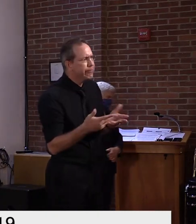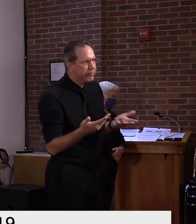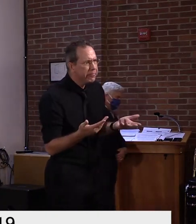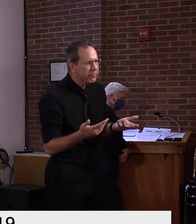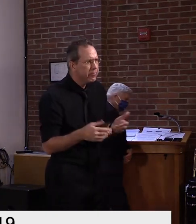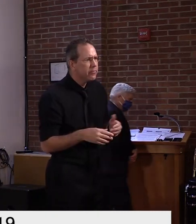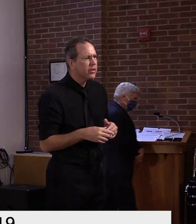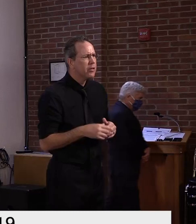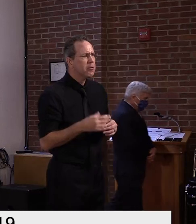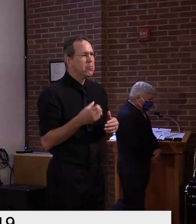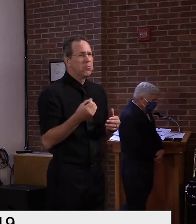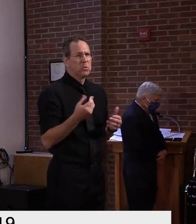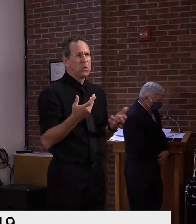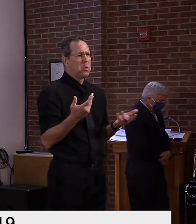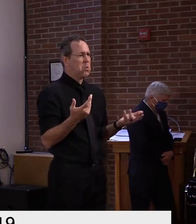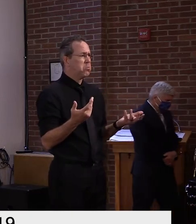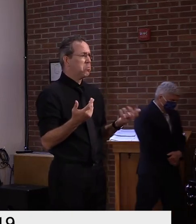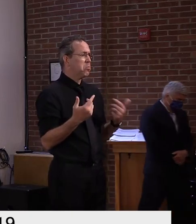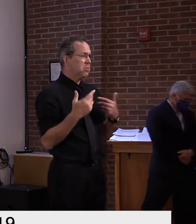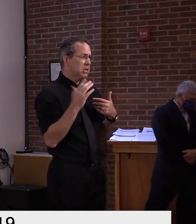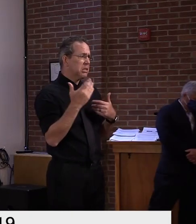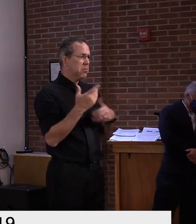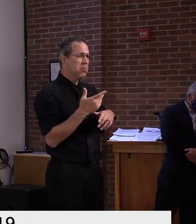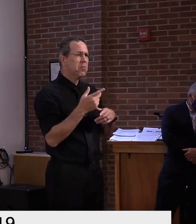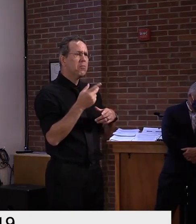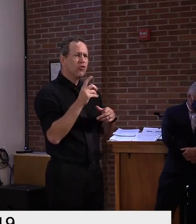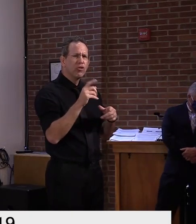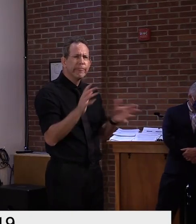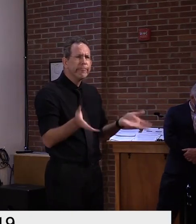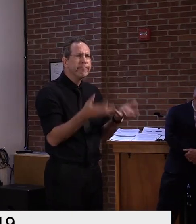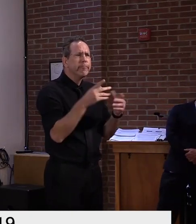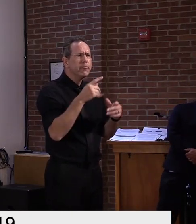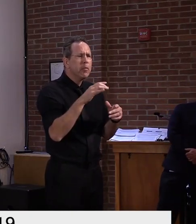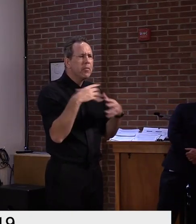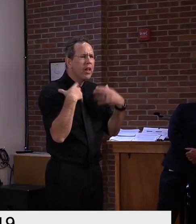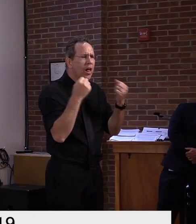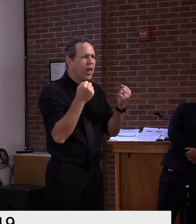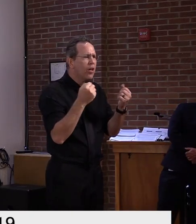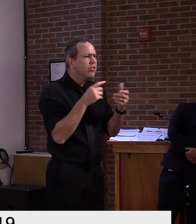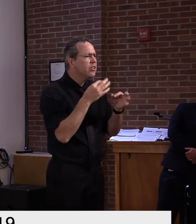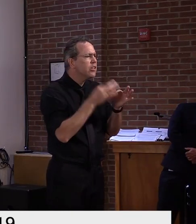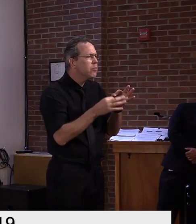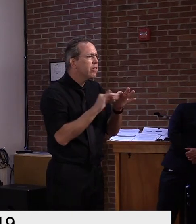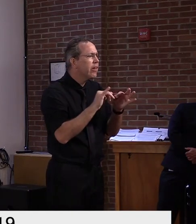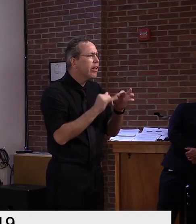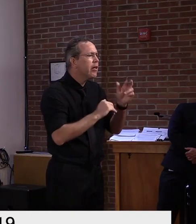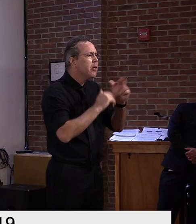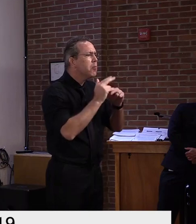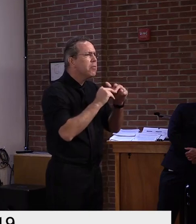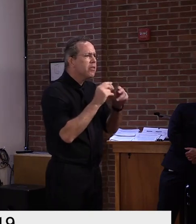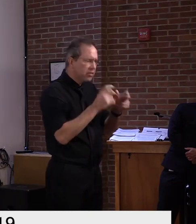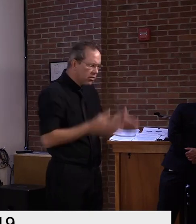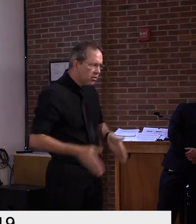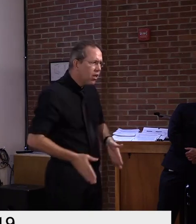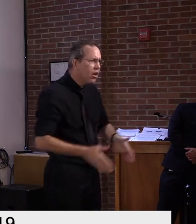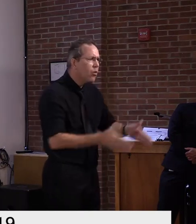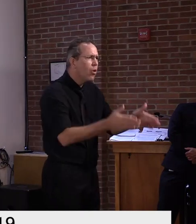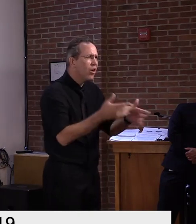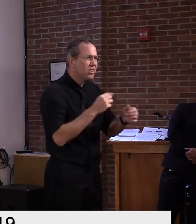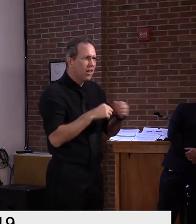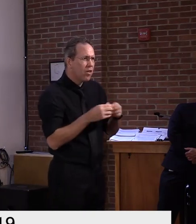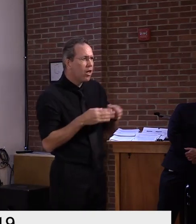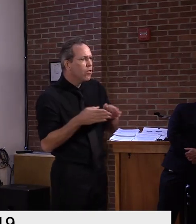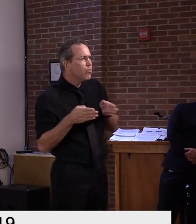it would improve public health. So it could be something as simple as more sidewalks. You're speaking like a